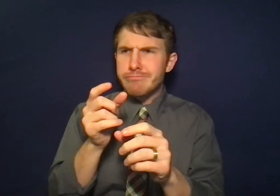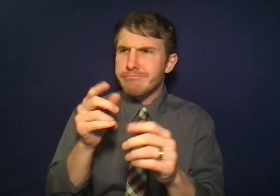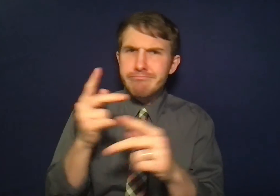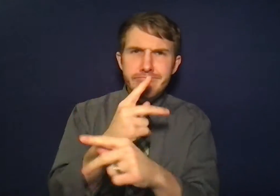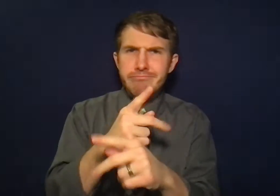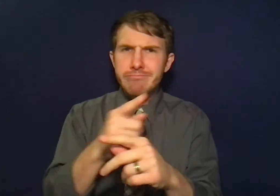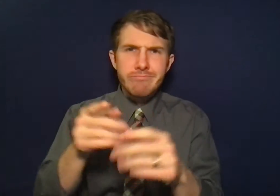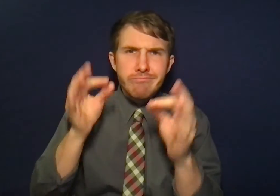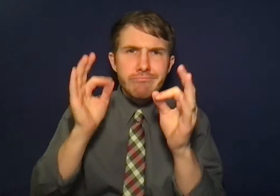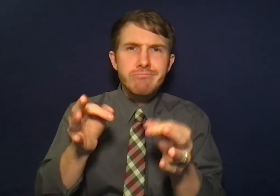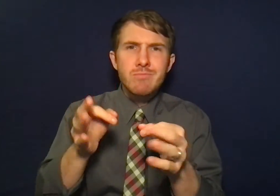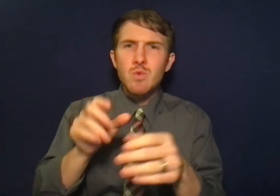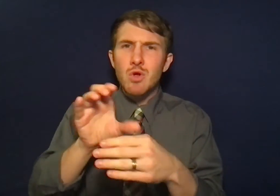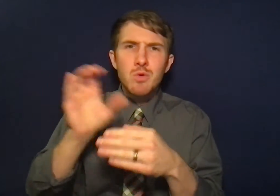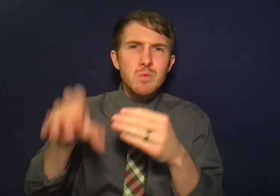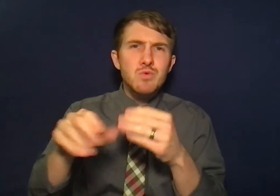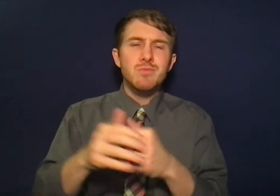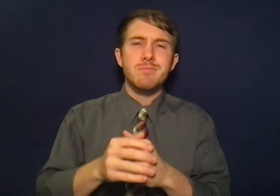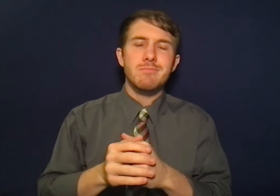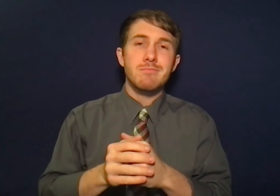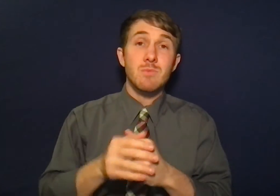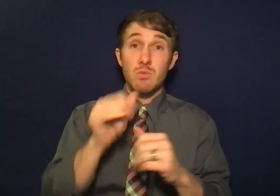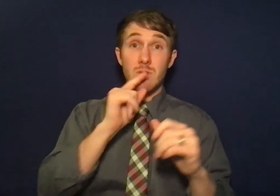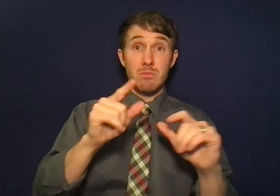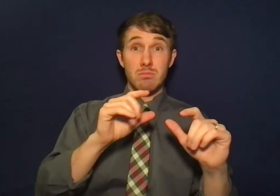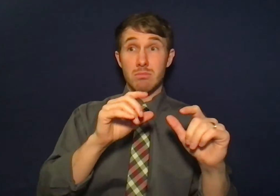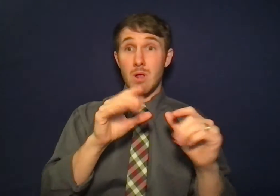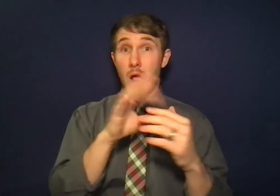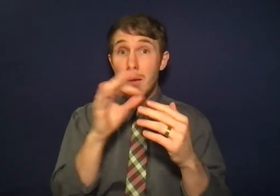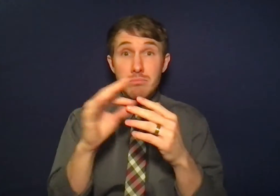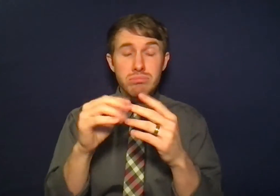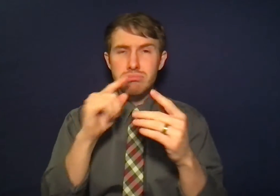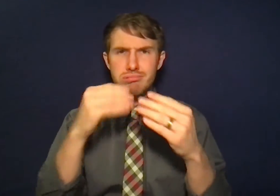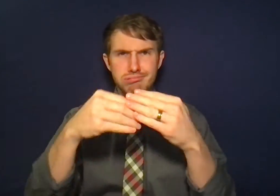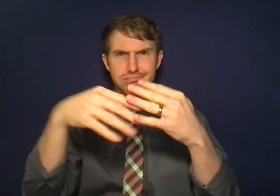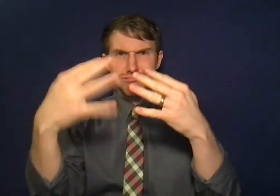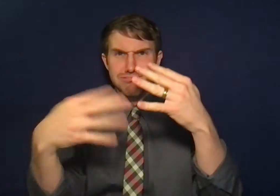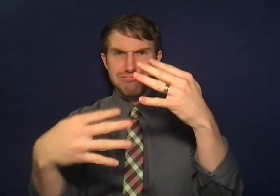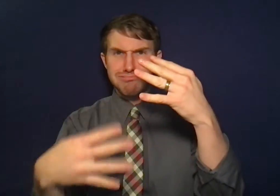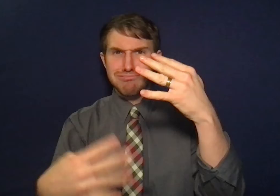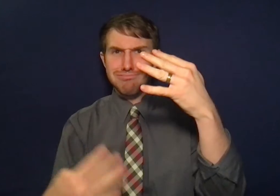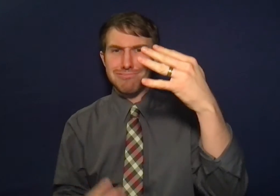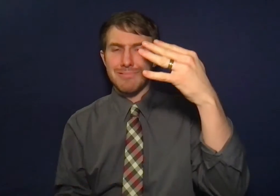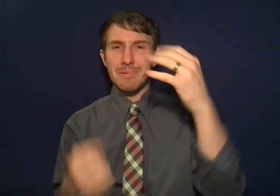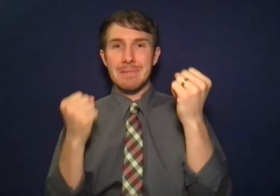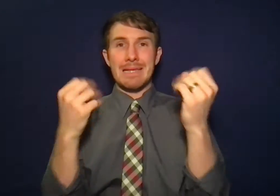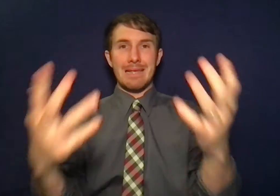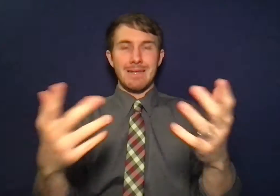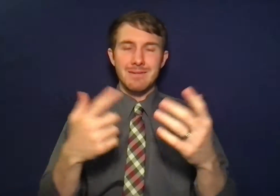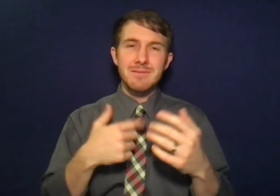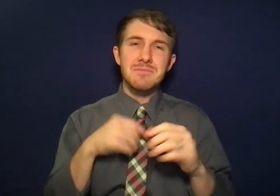The limits are endless to what your group might decide. These are just a few ideas, and I can't wait to see